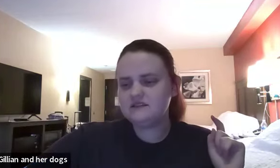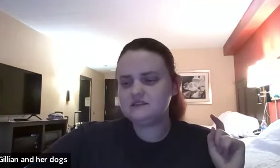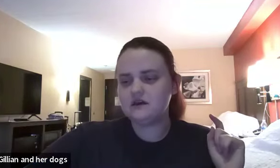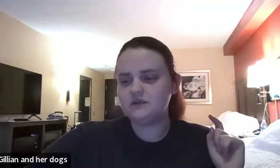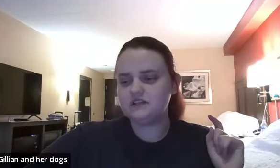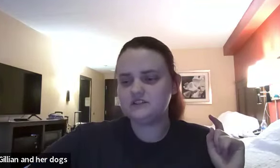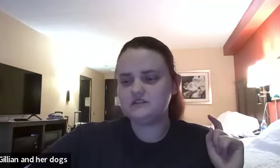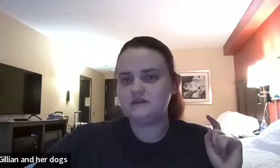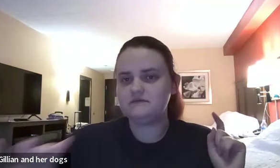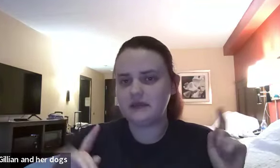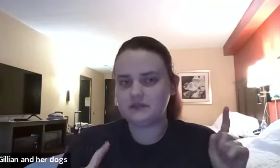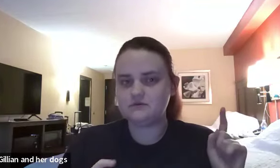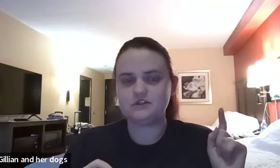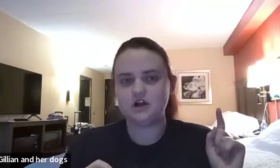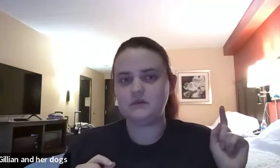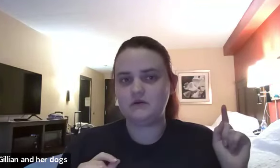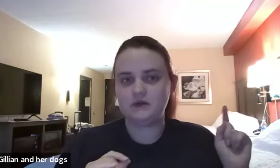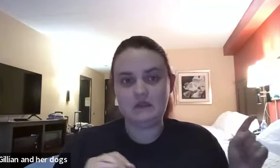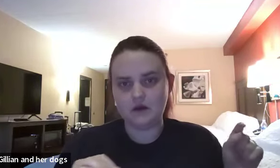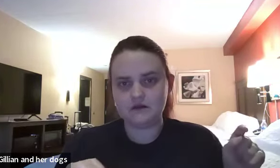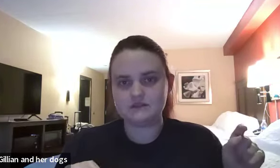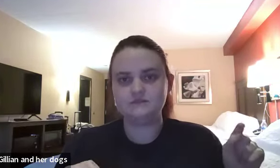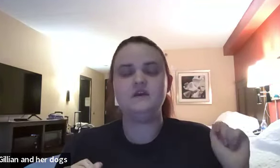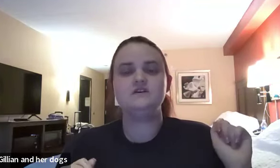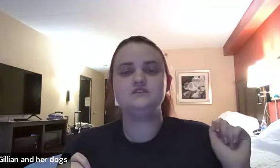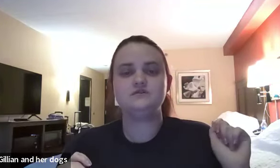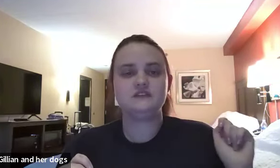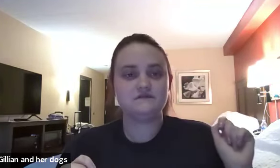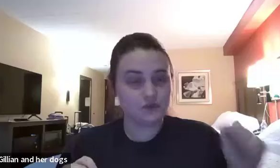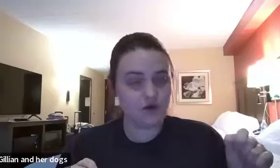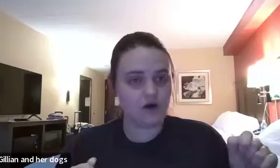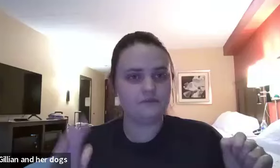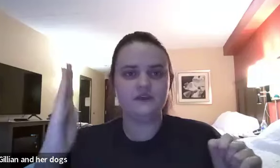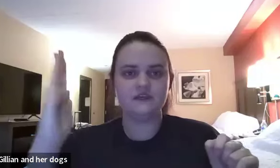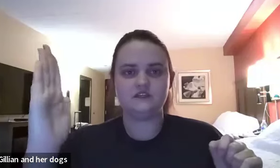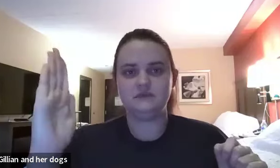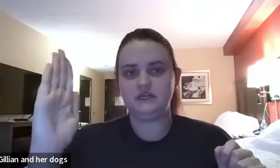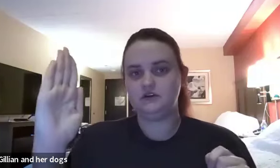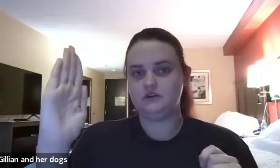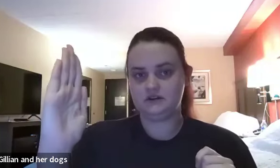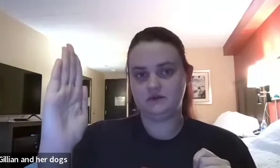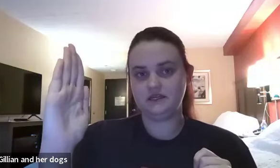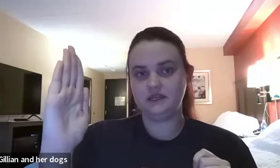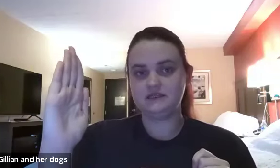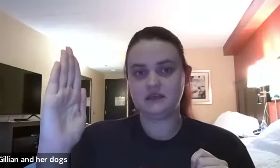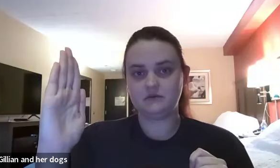this, we touched this one in families when we're talking about in-laws. So the sign for law is going to be your non-dominant hand is